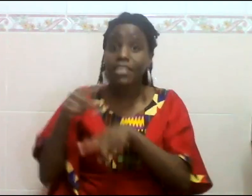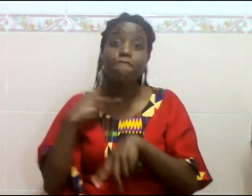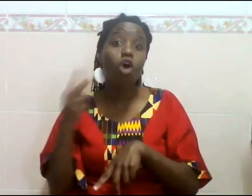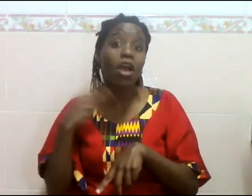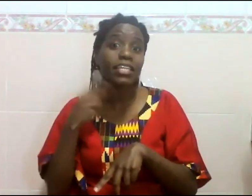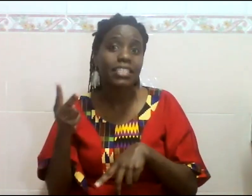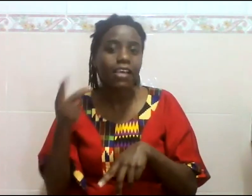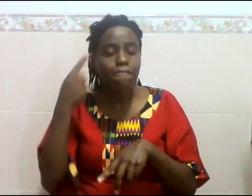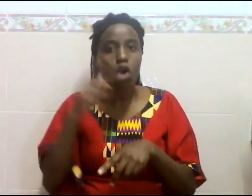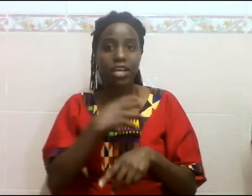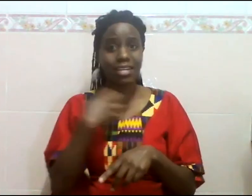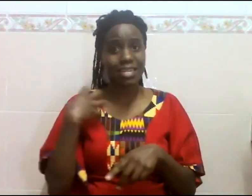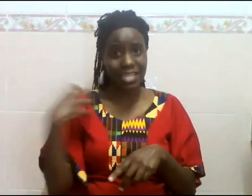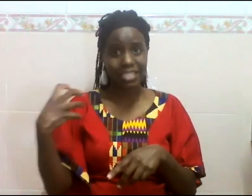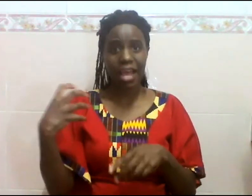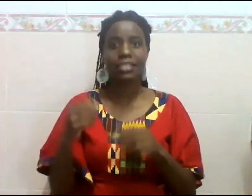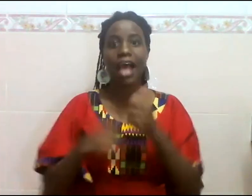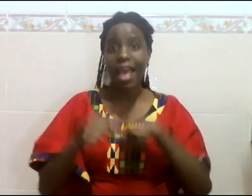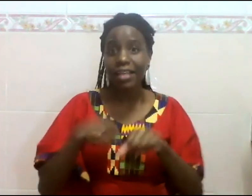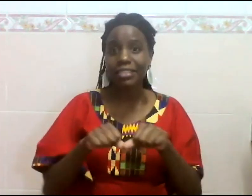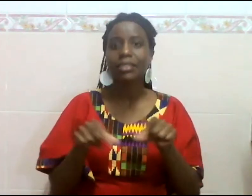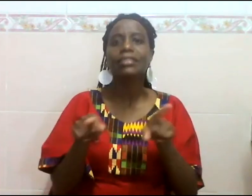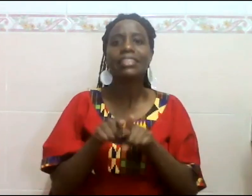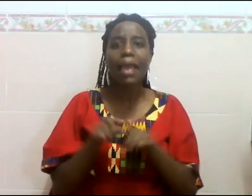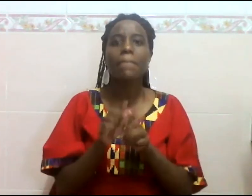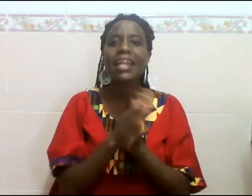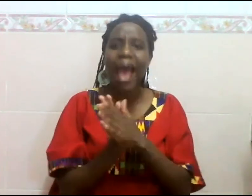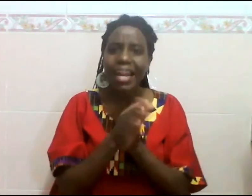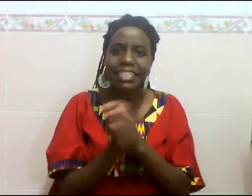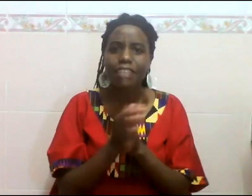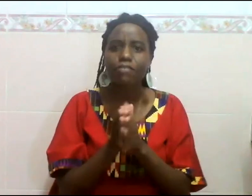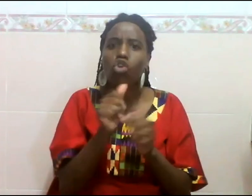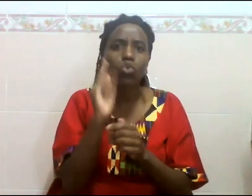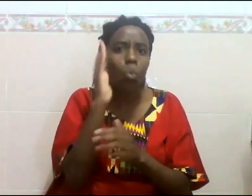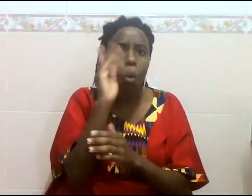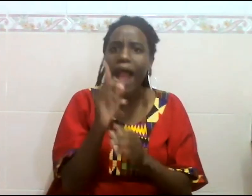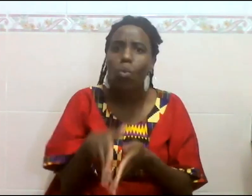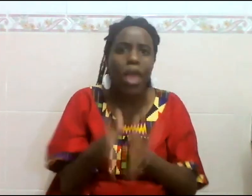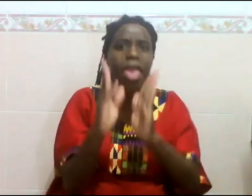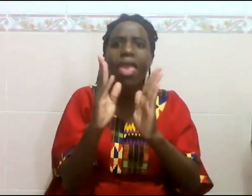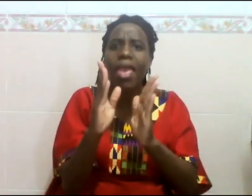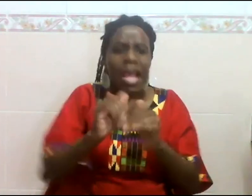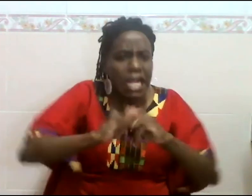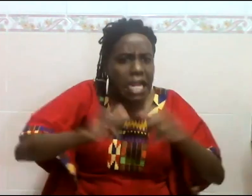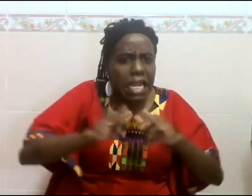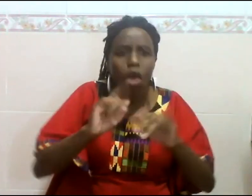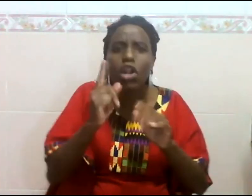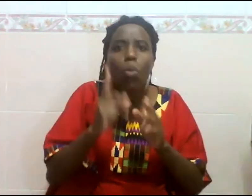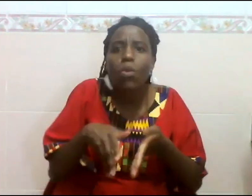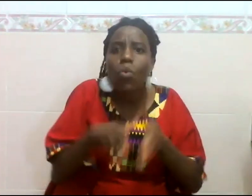richer science and a much richer scientific narrative that's not, you know, cleaving to those kinds of